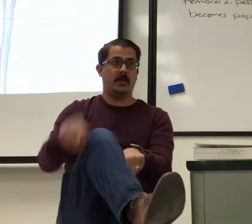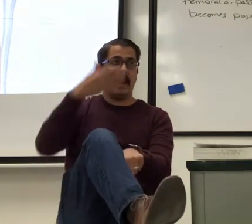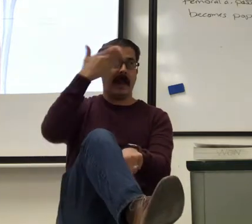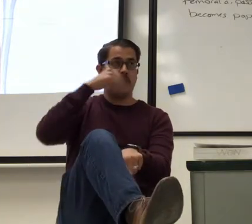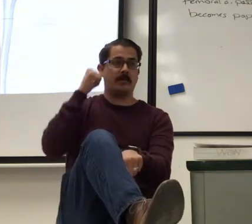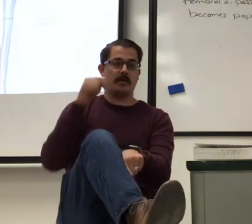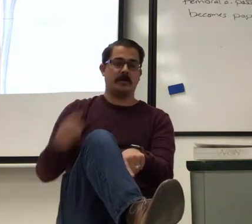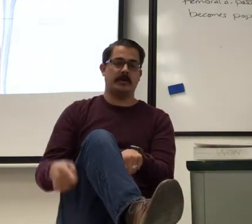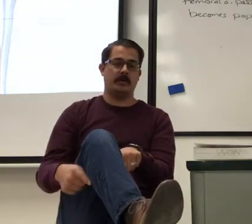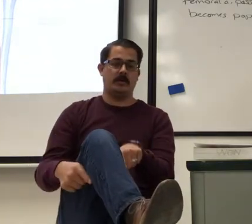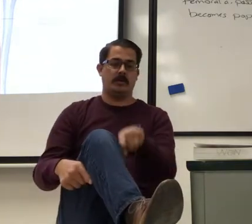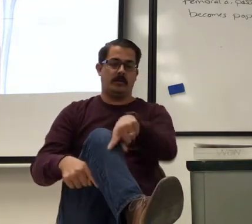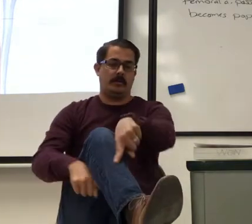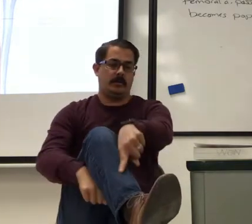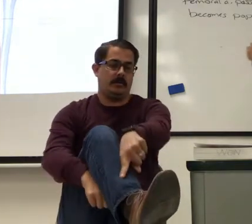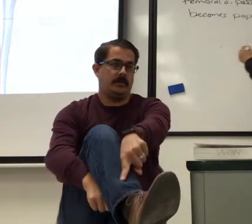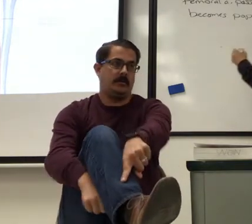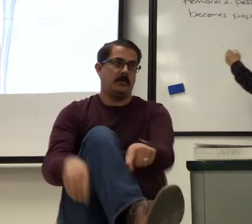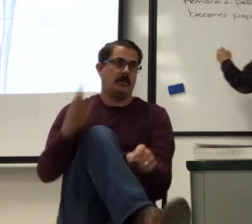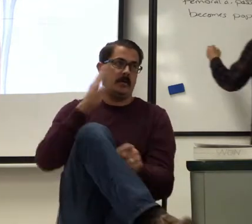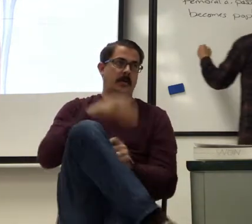arteries.